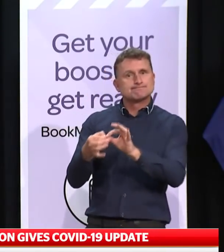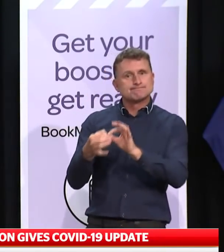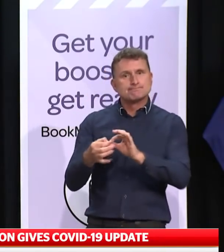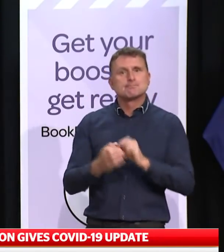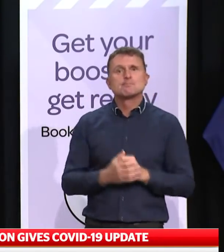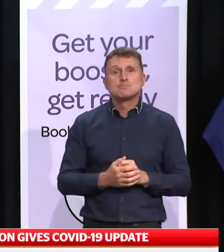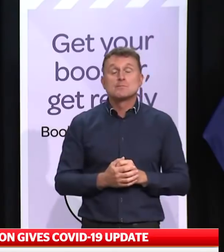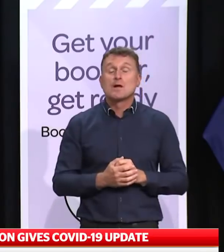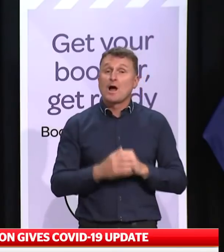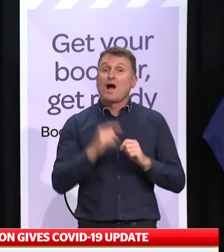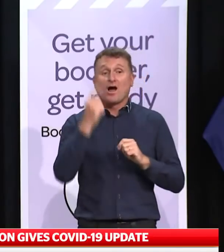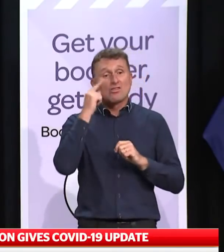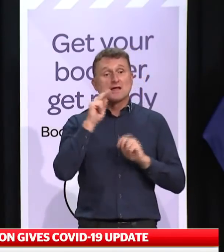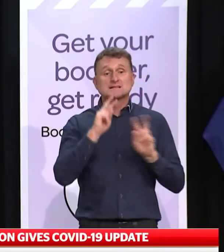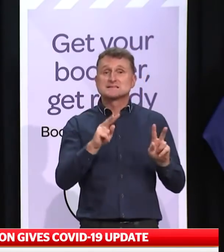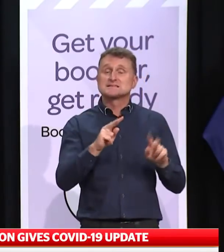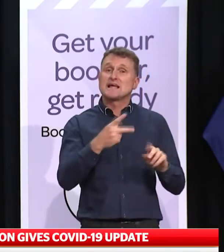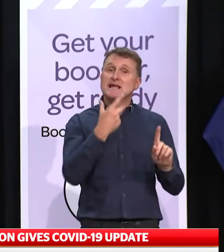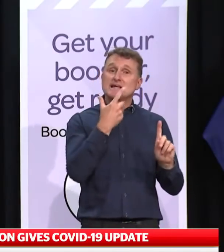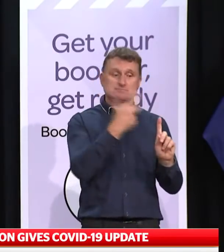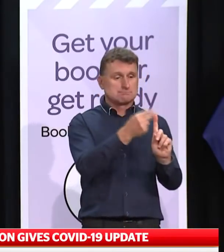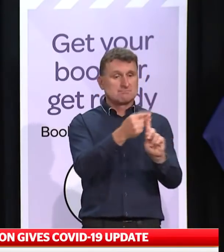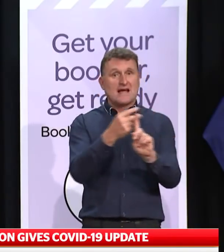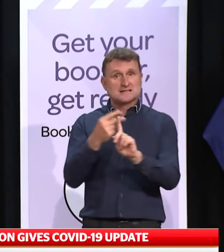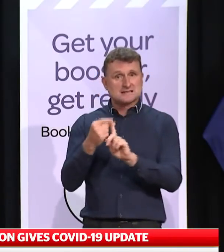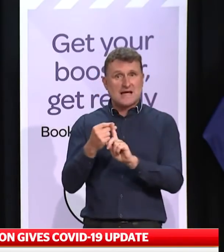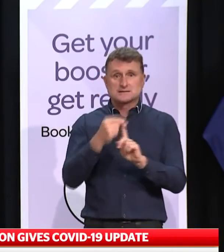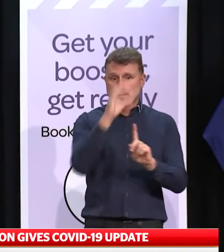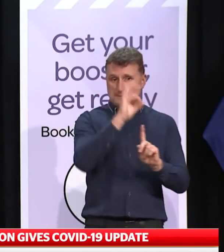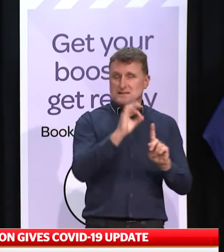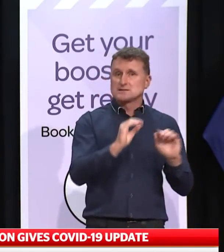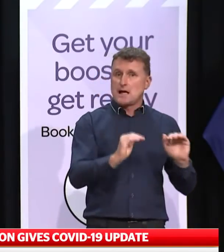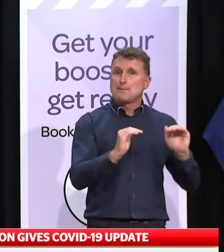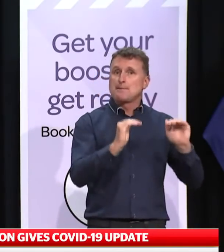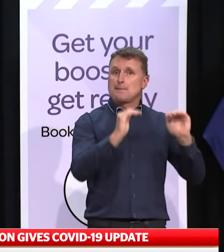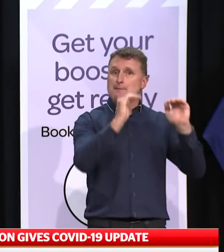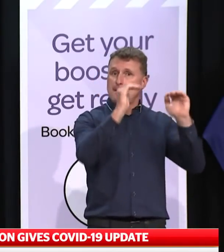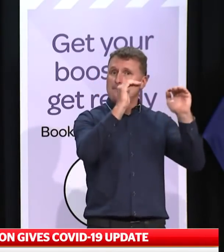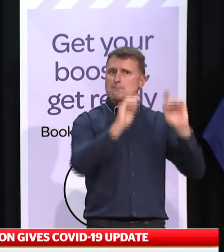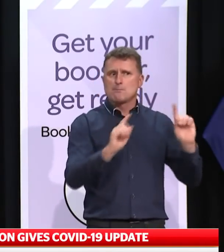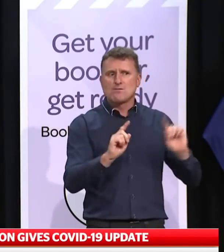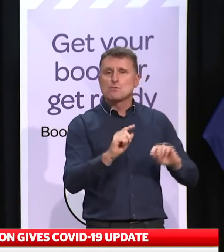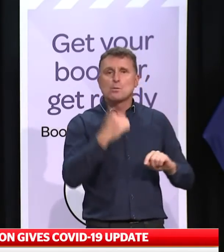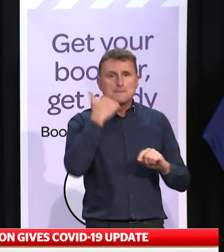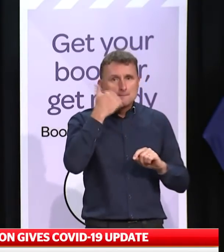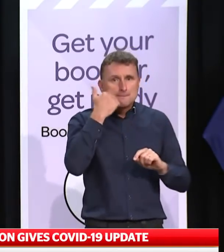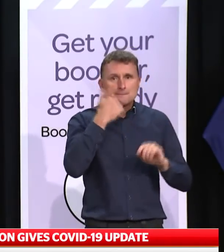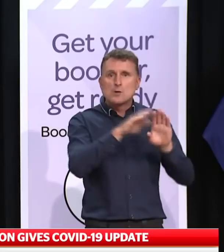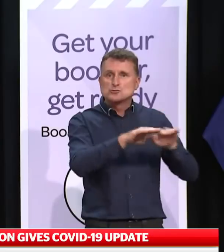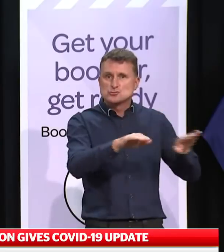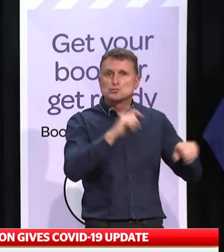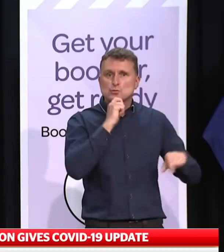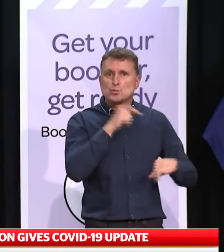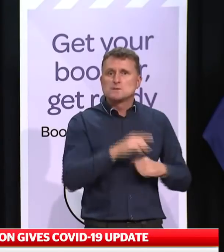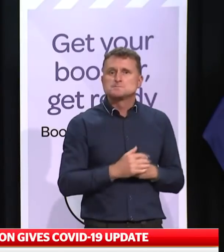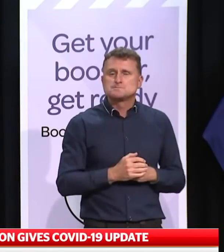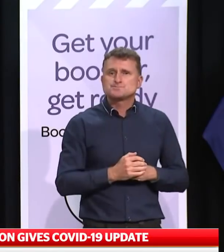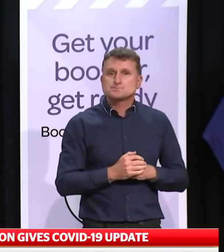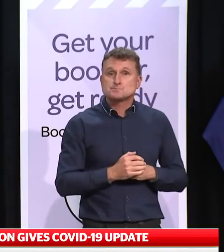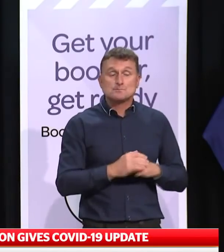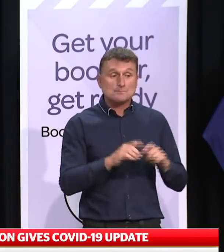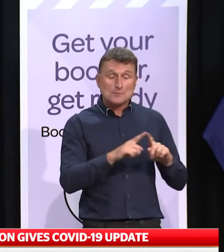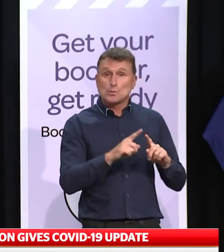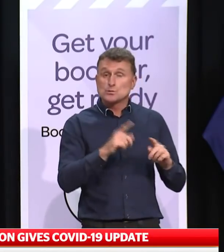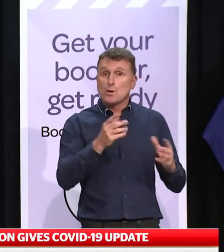see those vaccination rates rise considerably for Tamariki Māori, and I think we've actually learned a lot of lessons from the way that we've gone